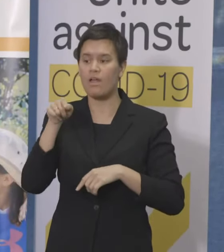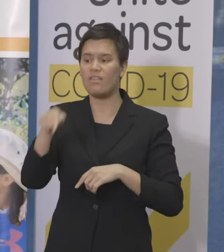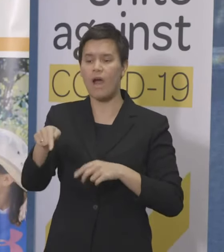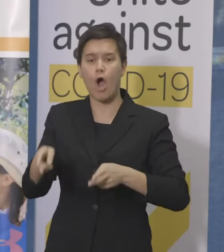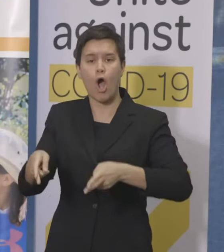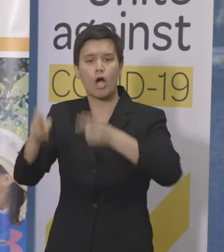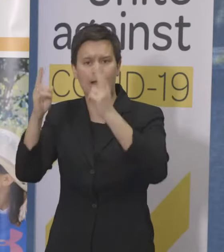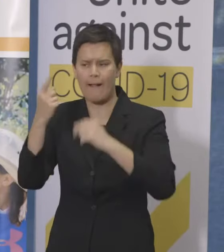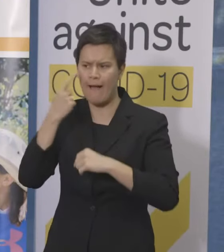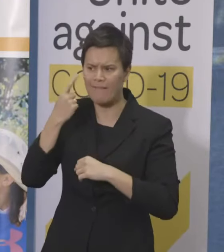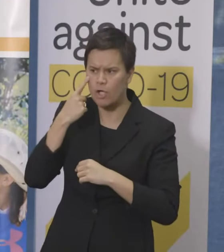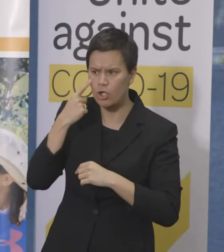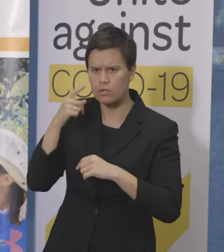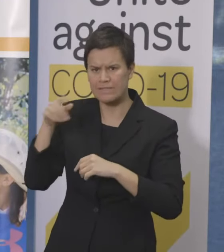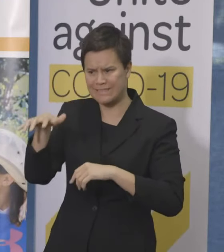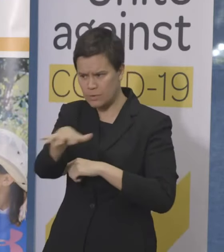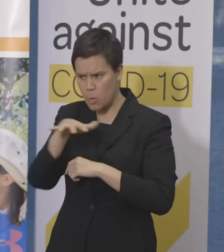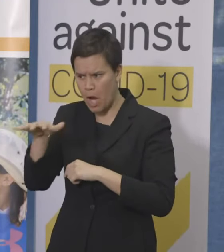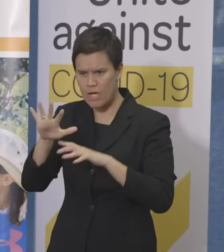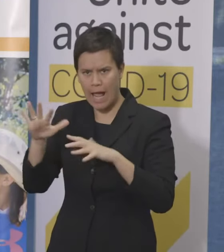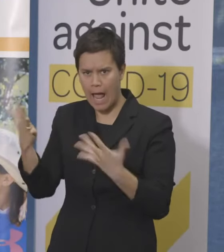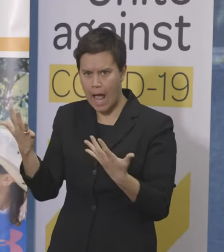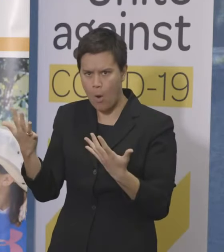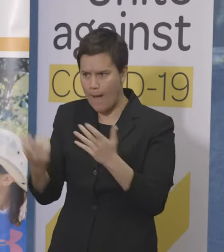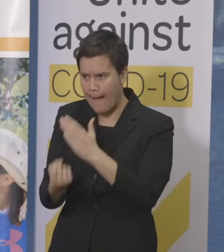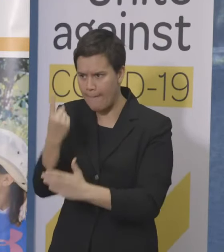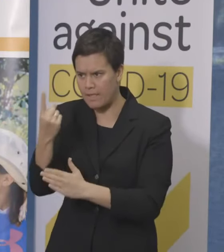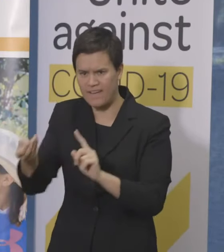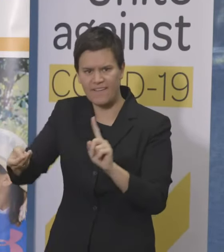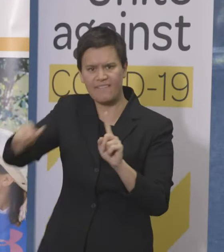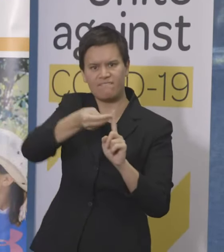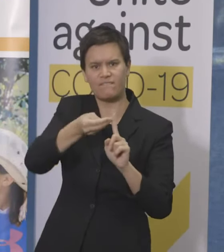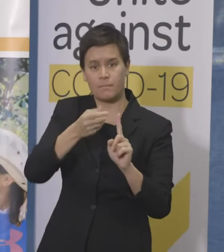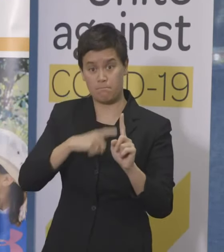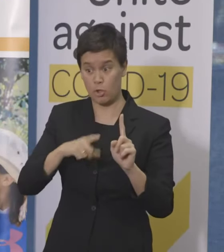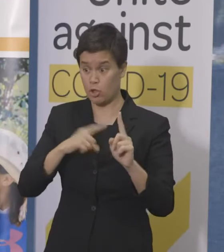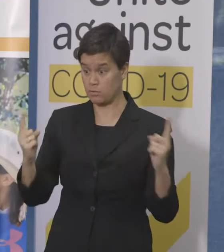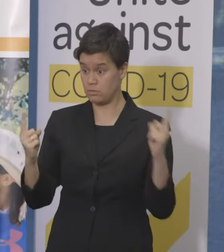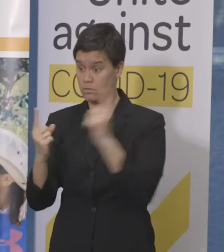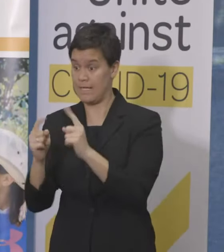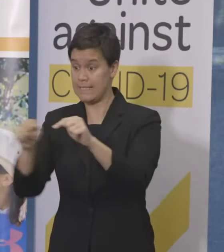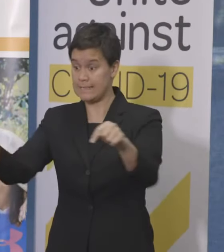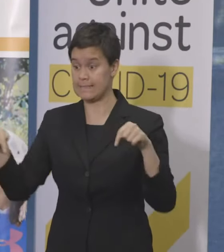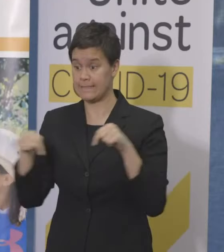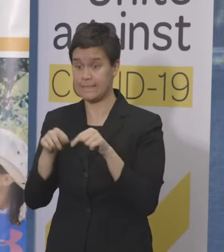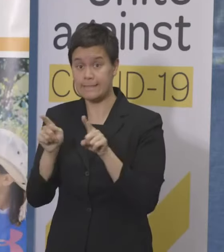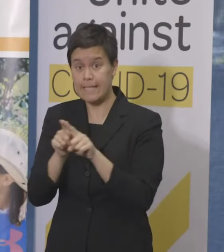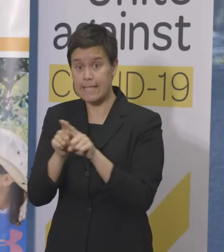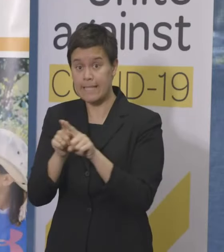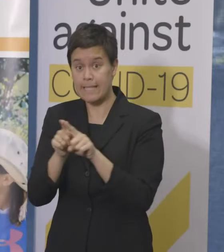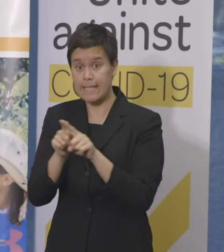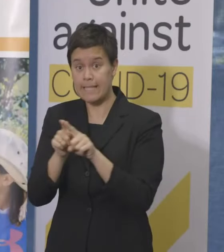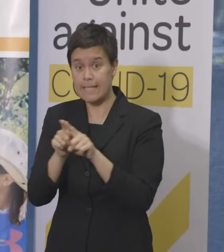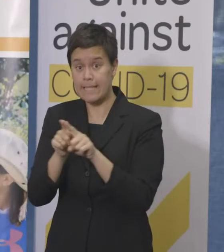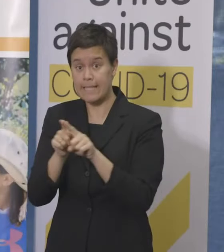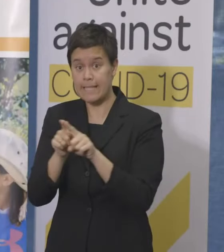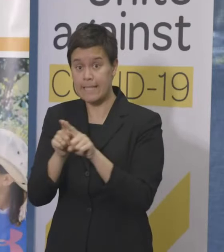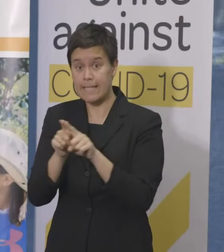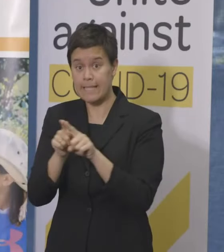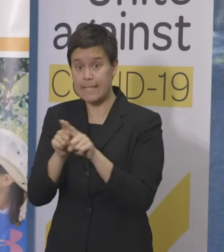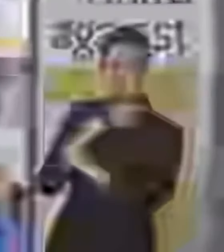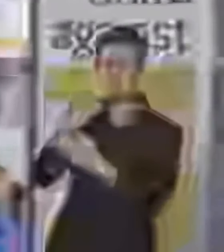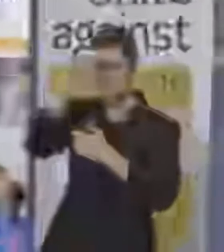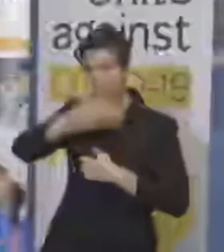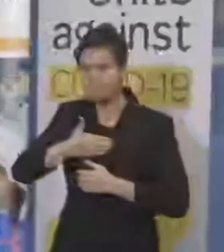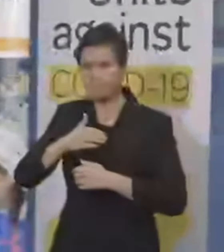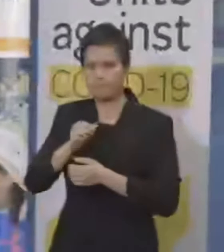happened in the circumstances so that we can see if there are any lessons to be learned, any changes to protocols, and of course improving